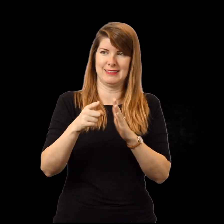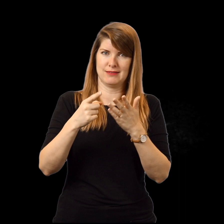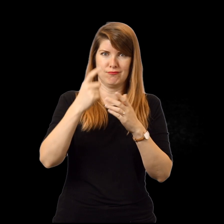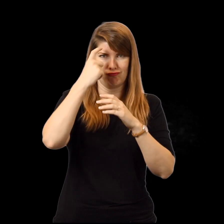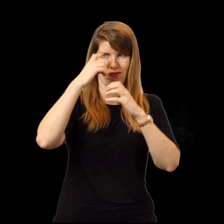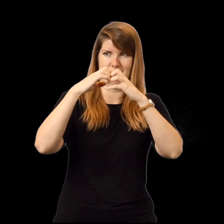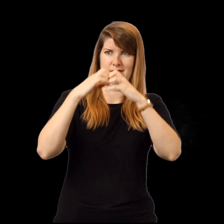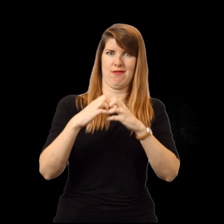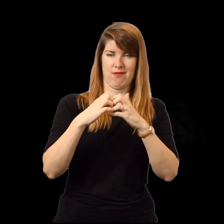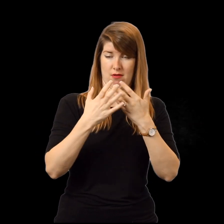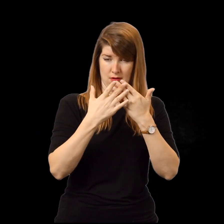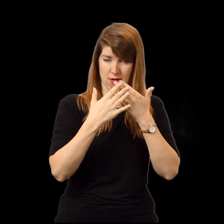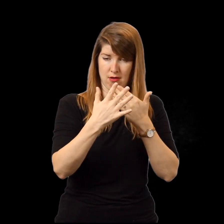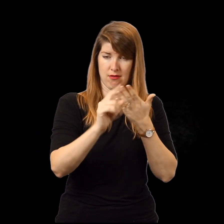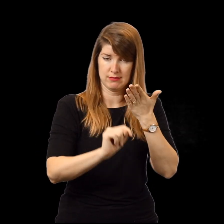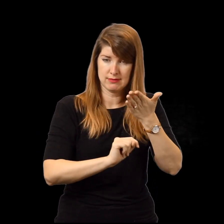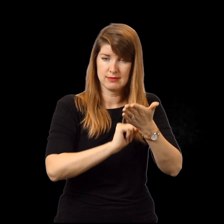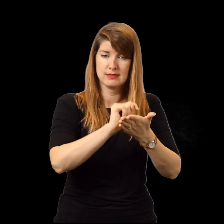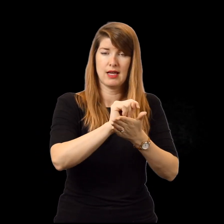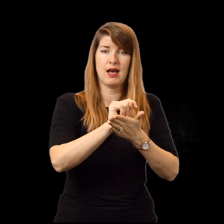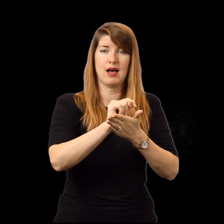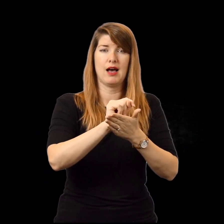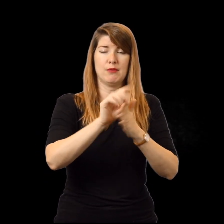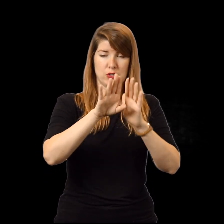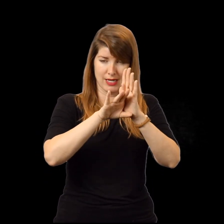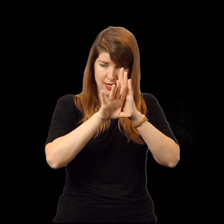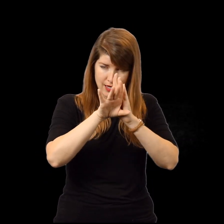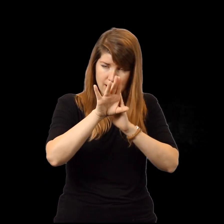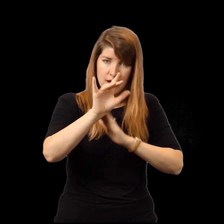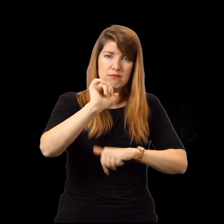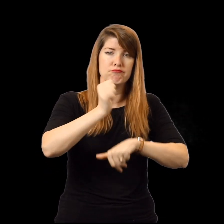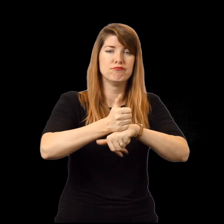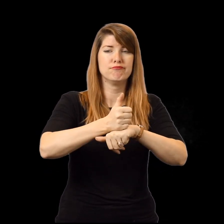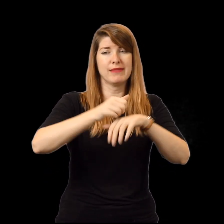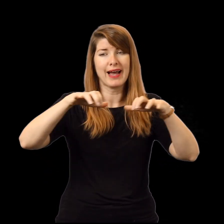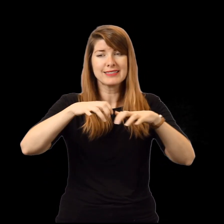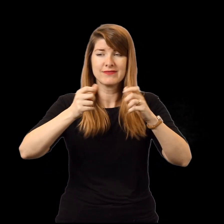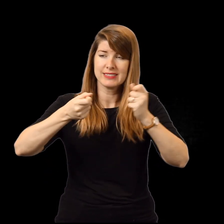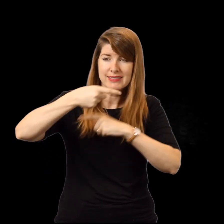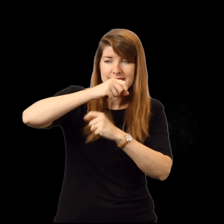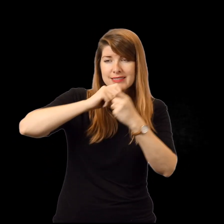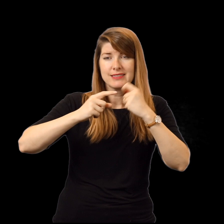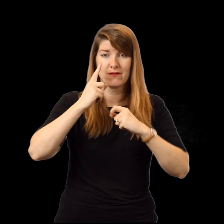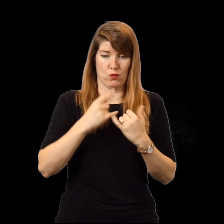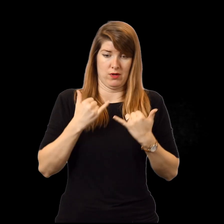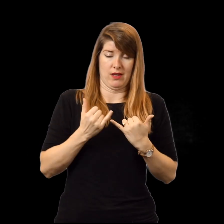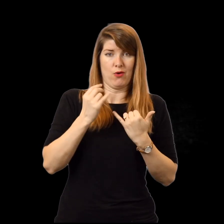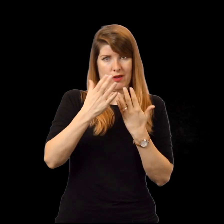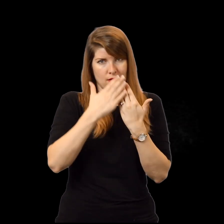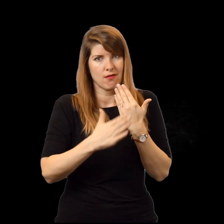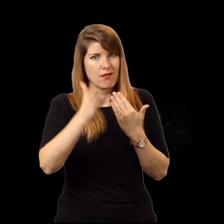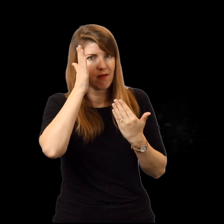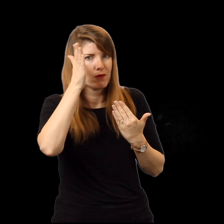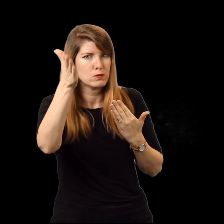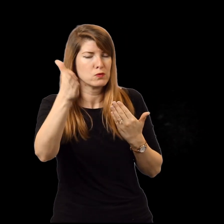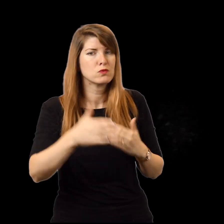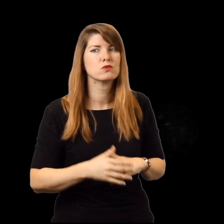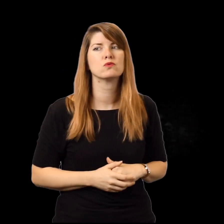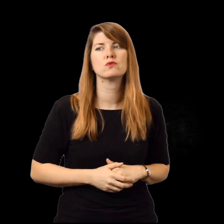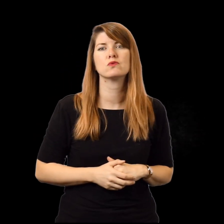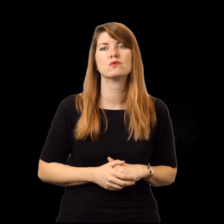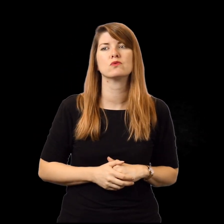developing brain over time to shape its activity in the present and in the